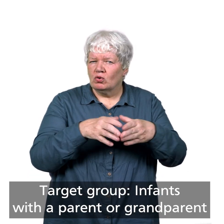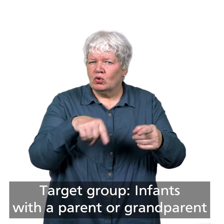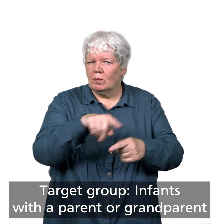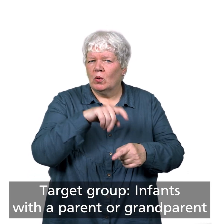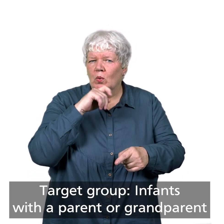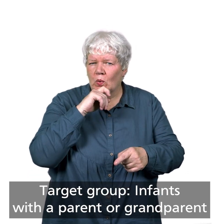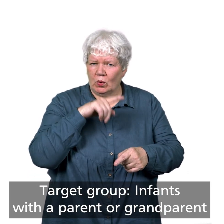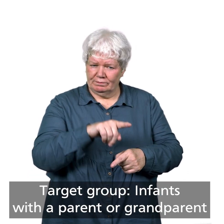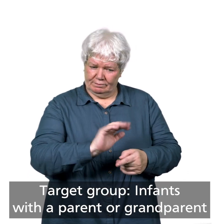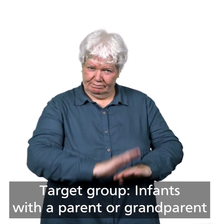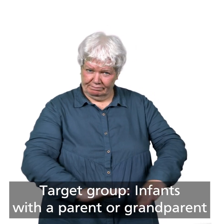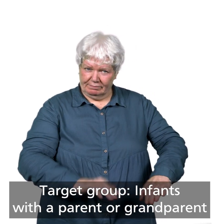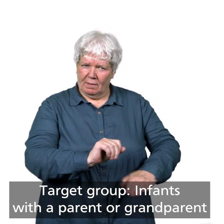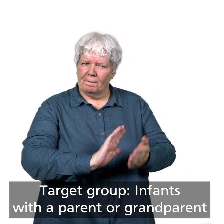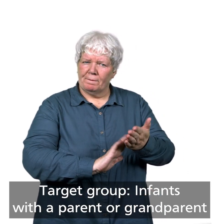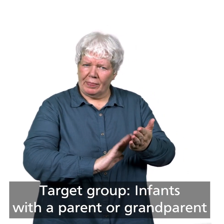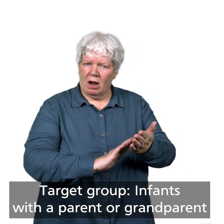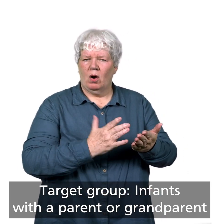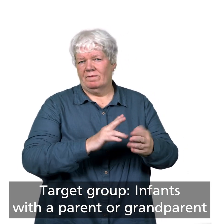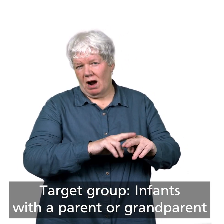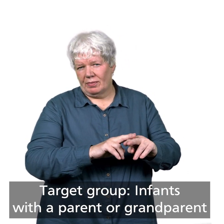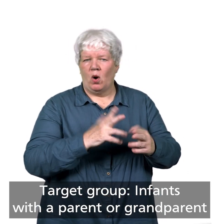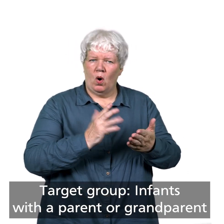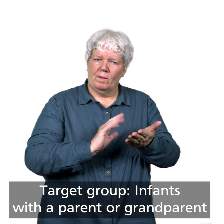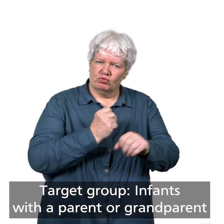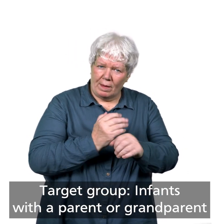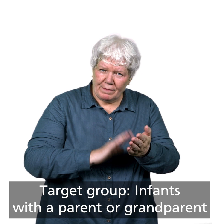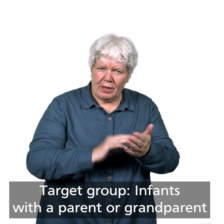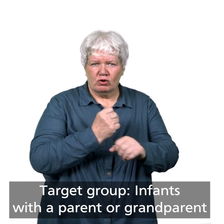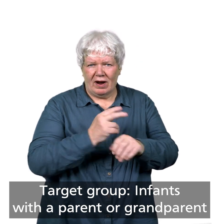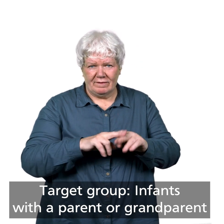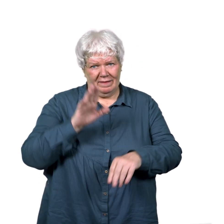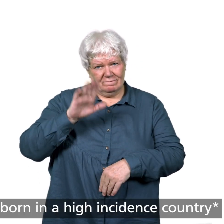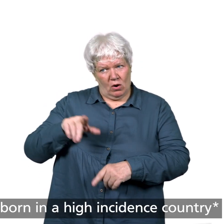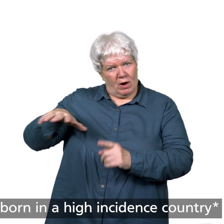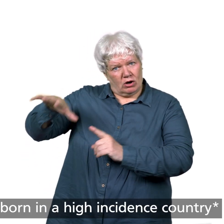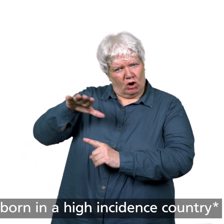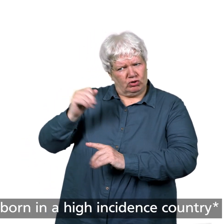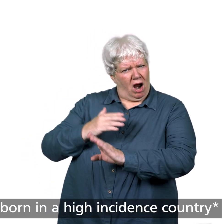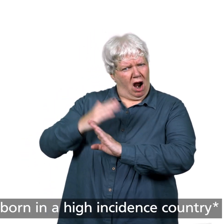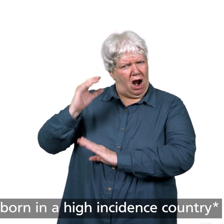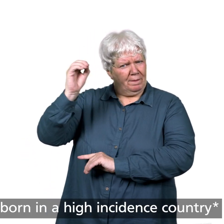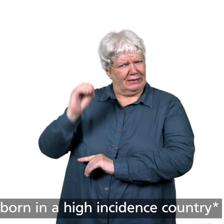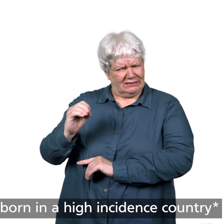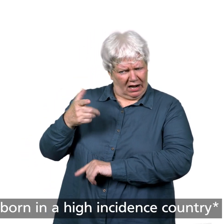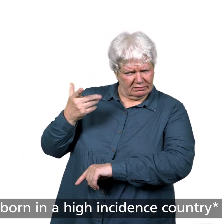Target group: infants with a parent or grandparent born in a high